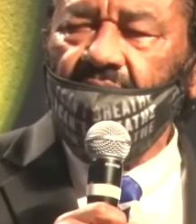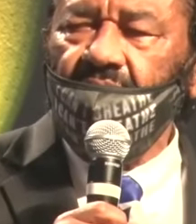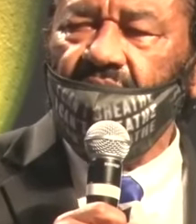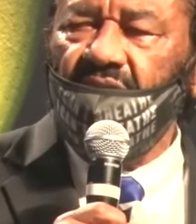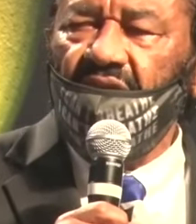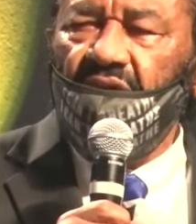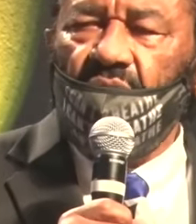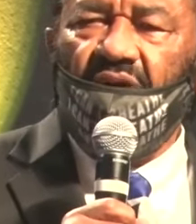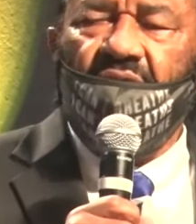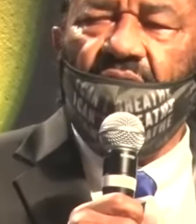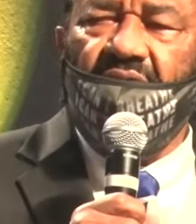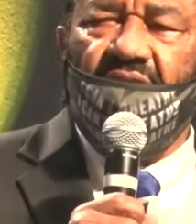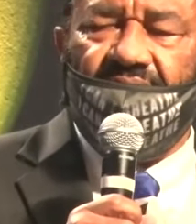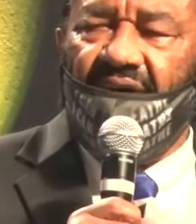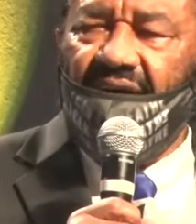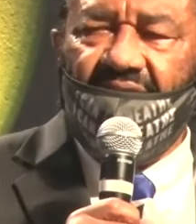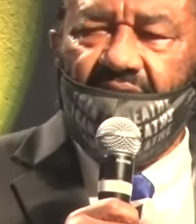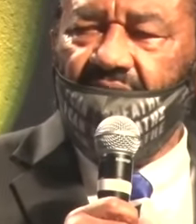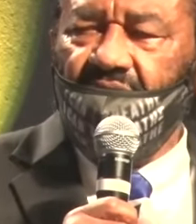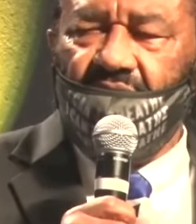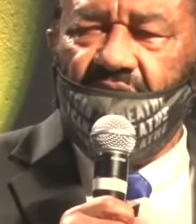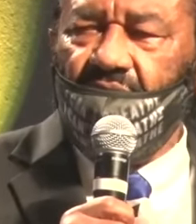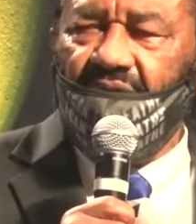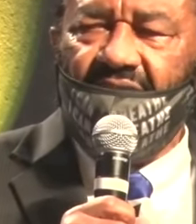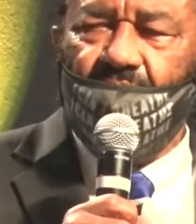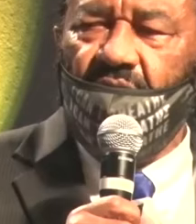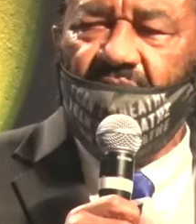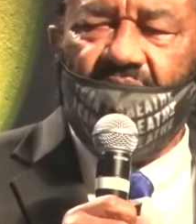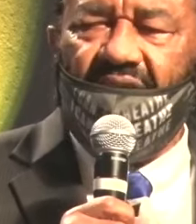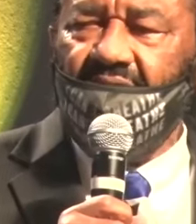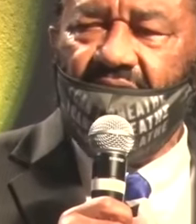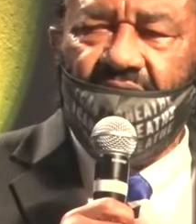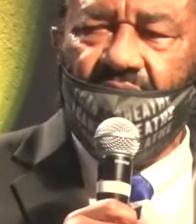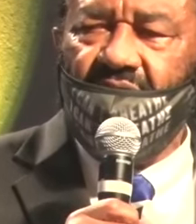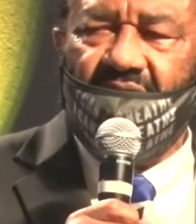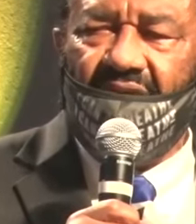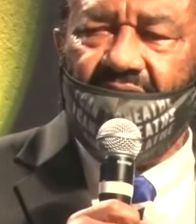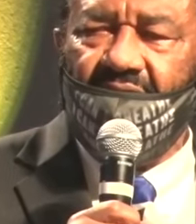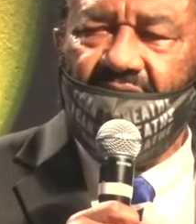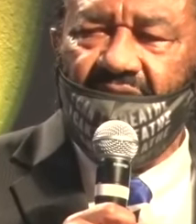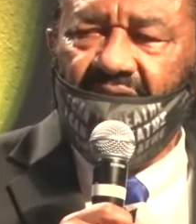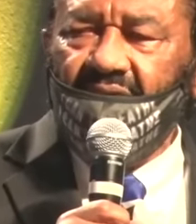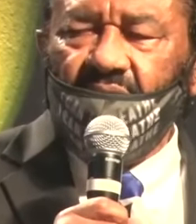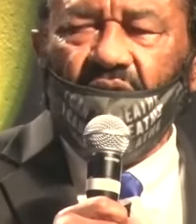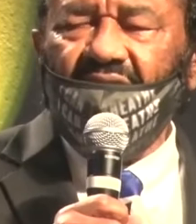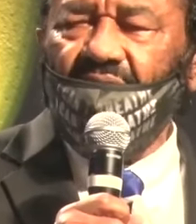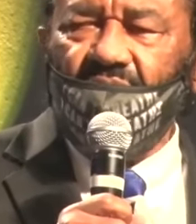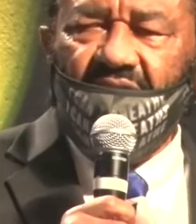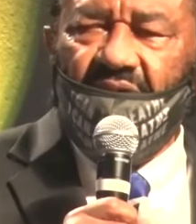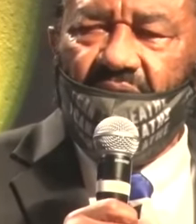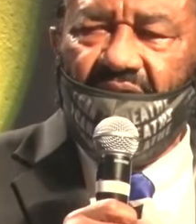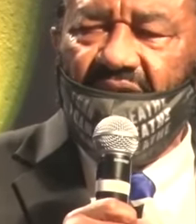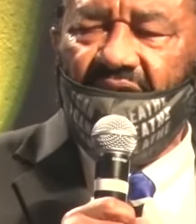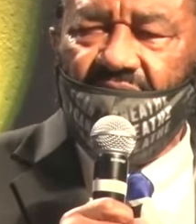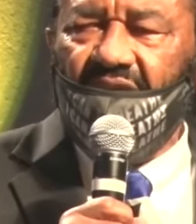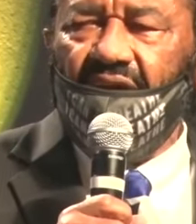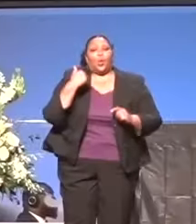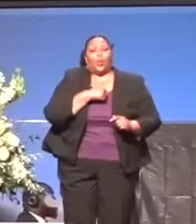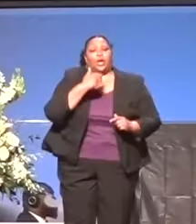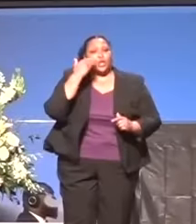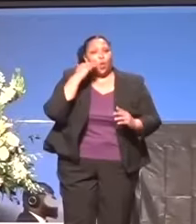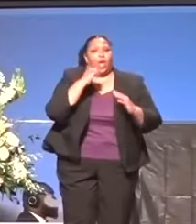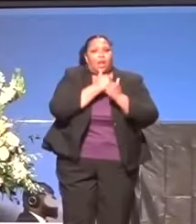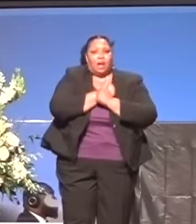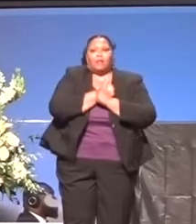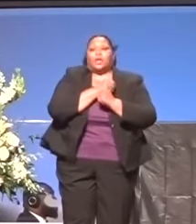Dr. King. One who is the father of the civil rights movement right here in Houston, Texas. One that we know and love,